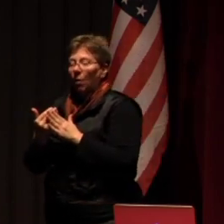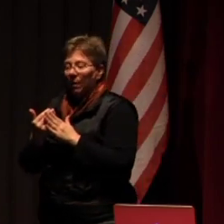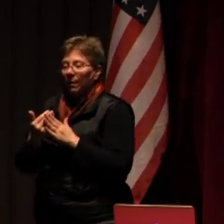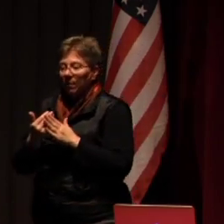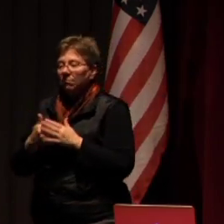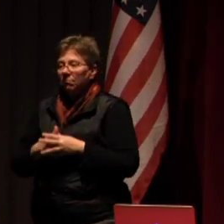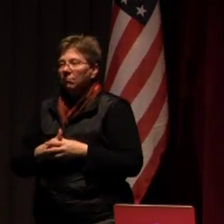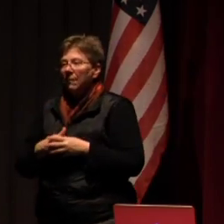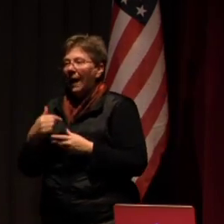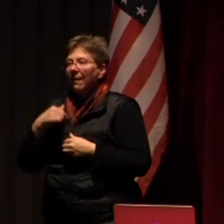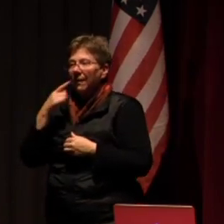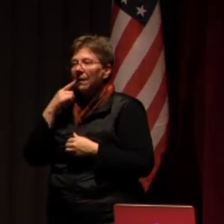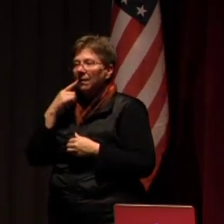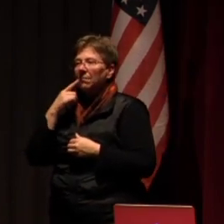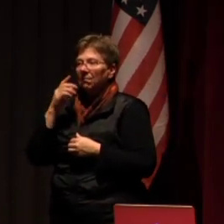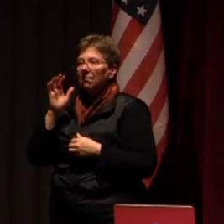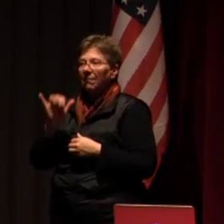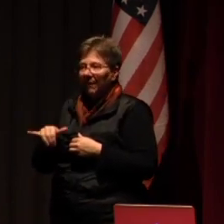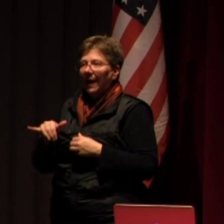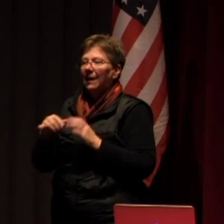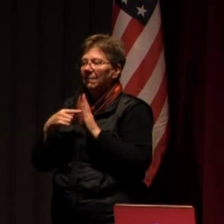answer the question that way.